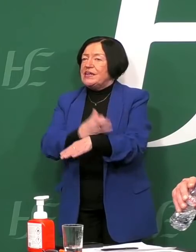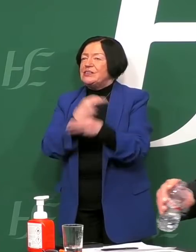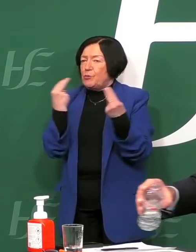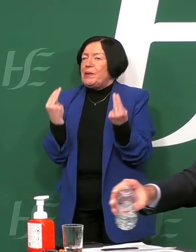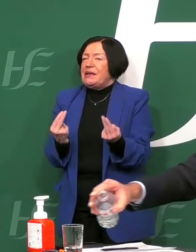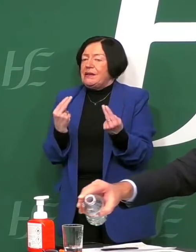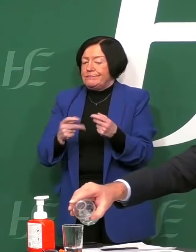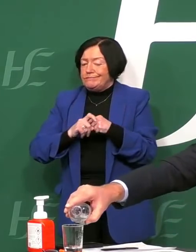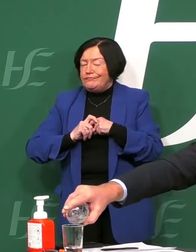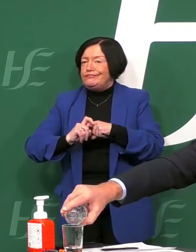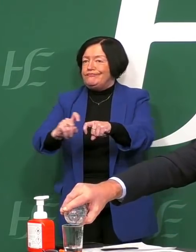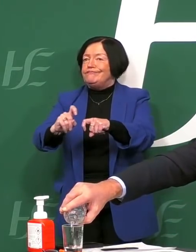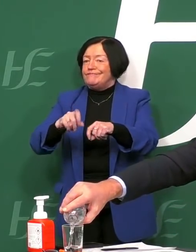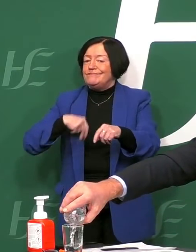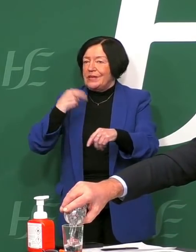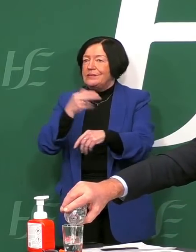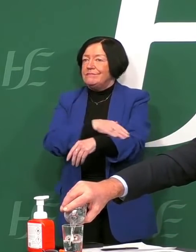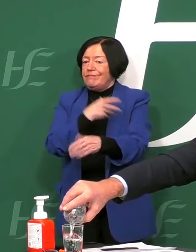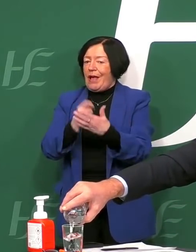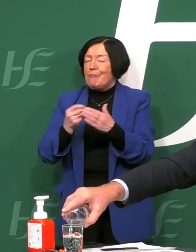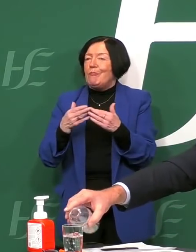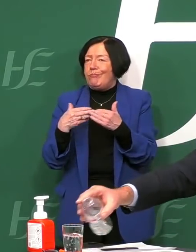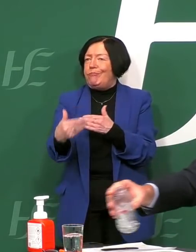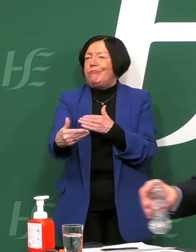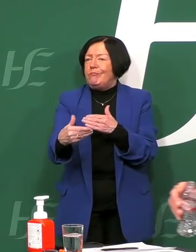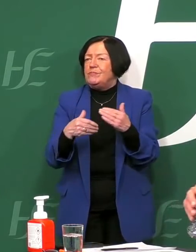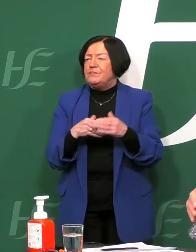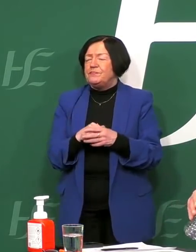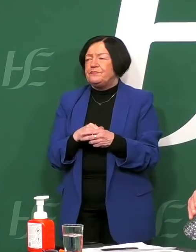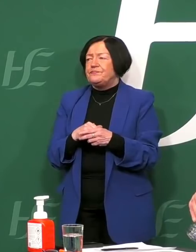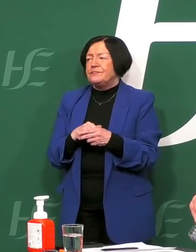needed for the next while anyway.